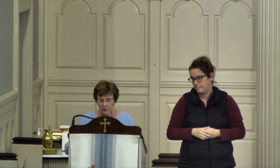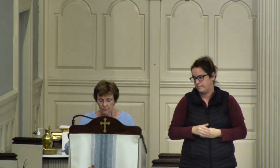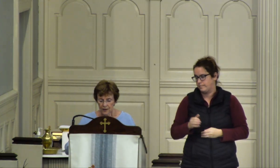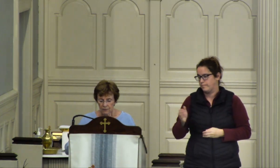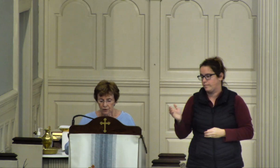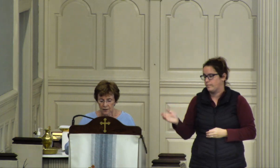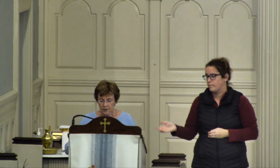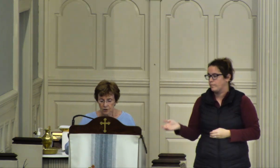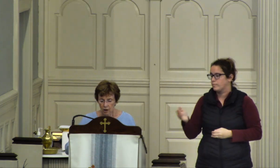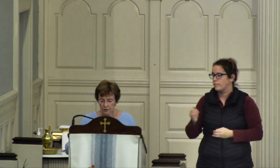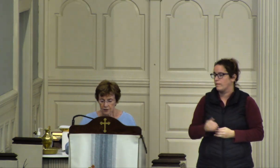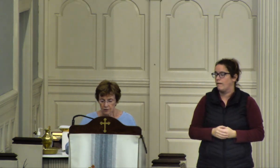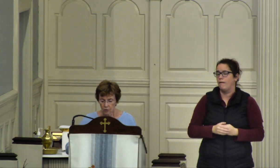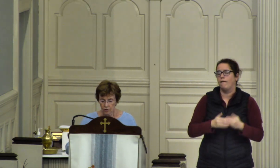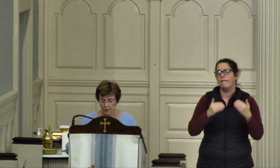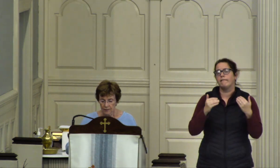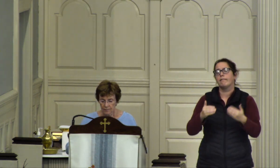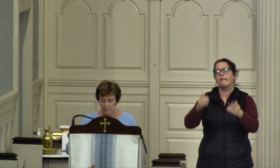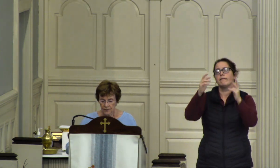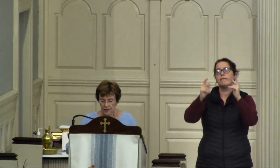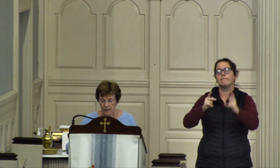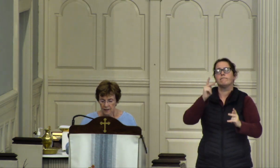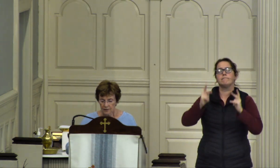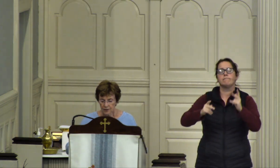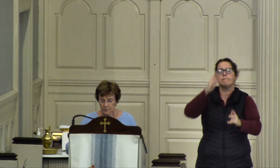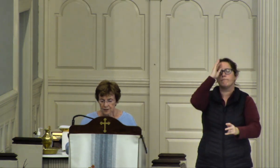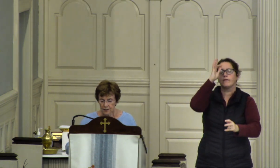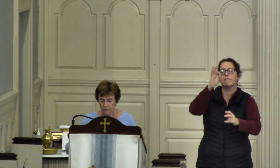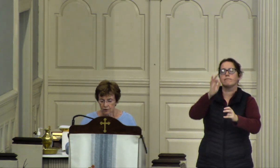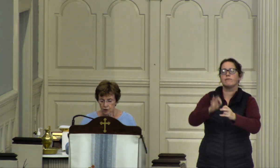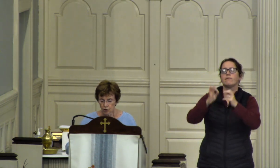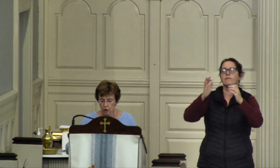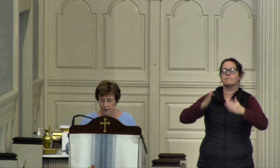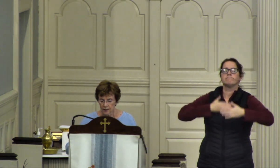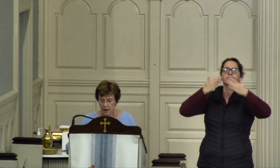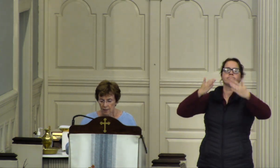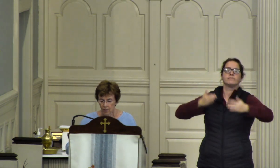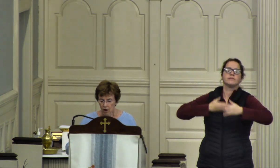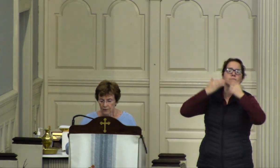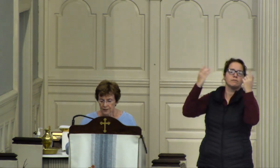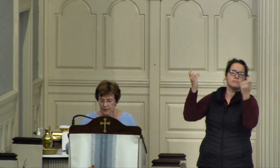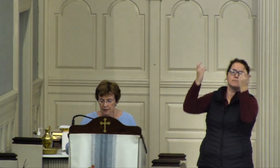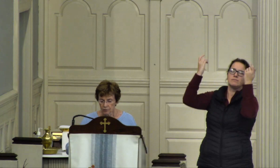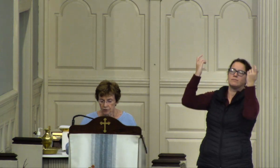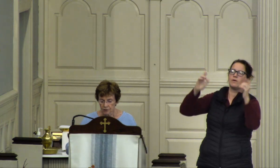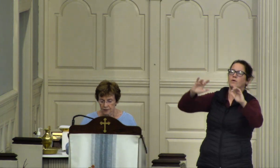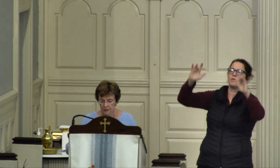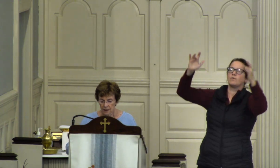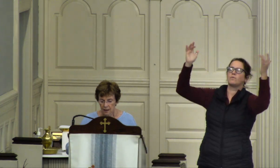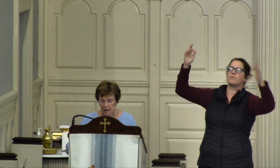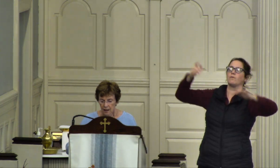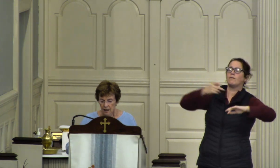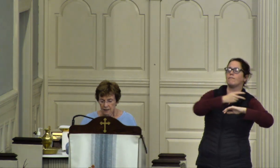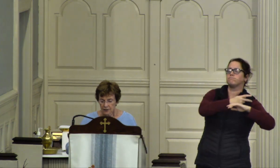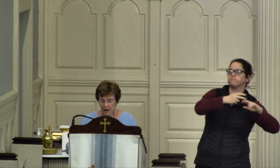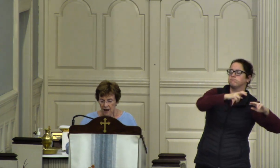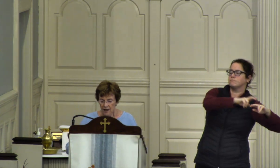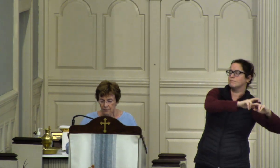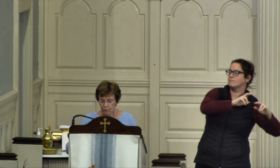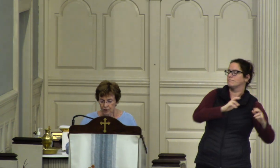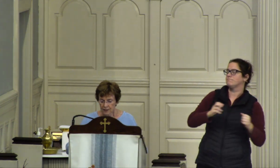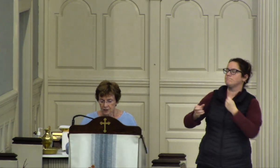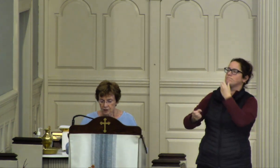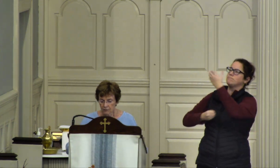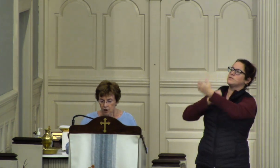Let the faithful exalt in glory. Let them sing for joy upon their couches. Let the